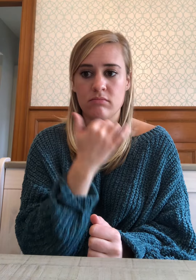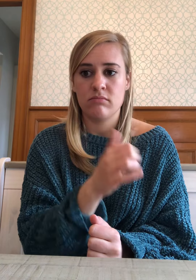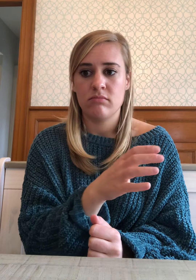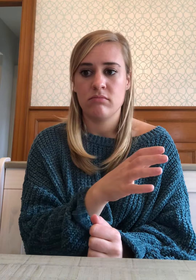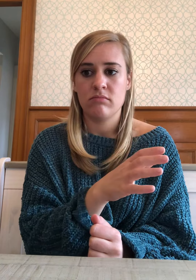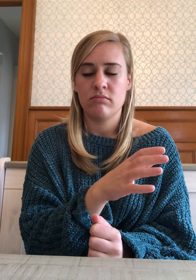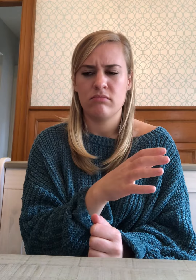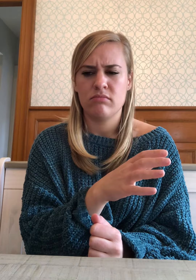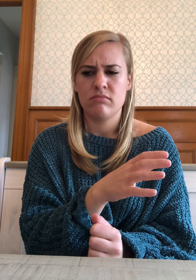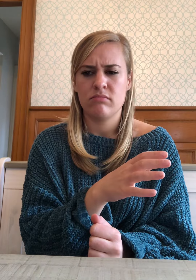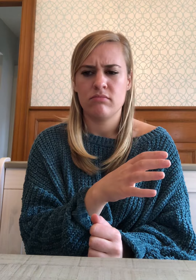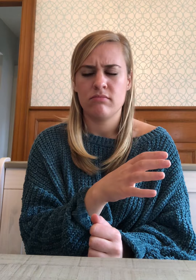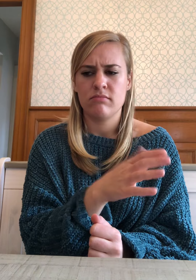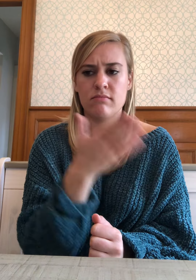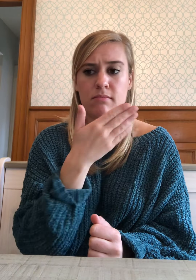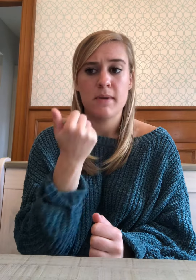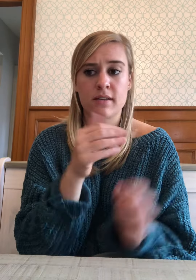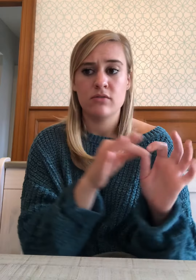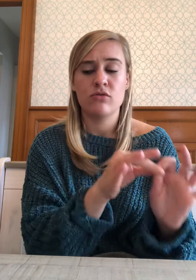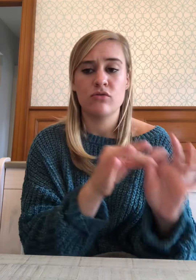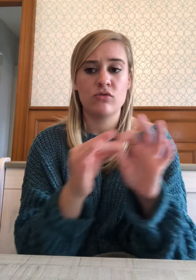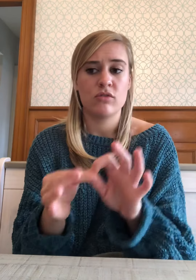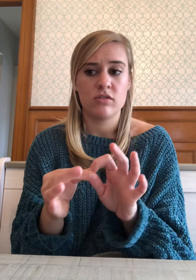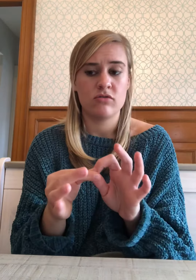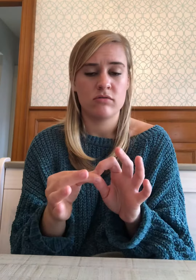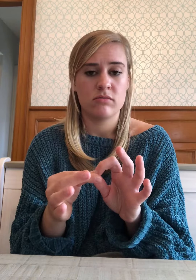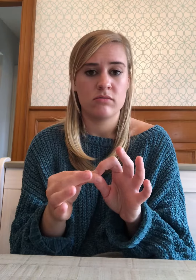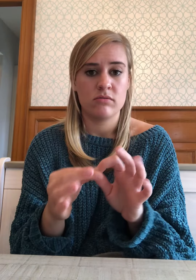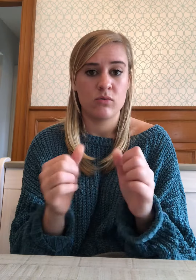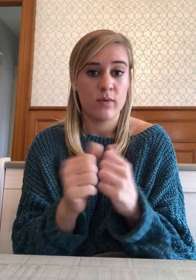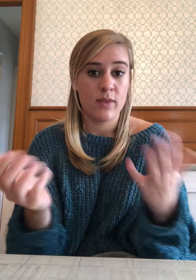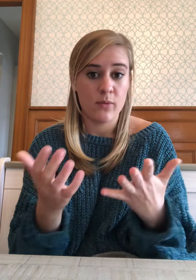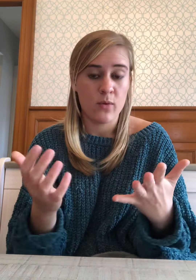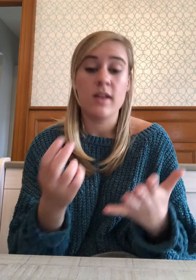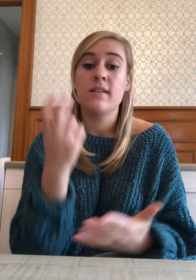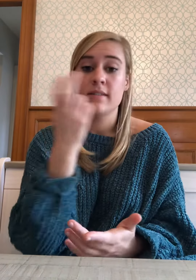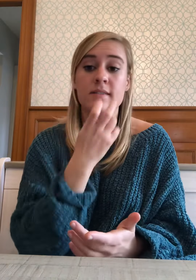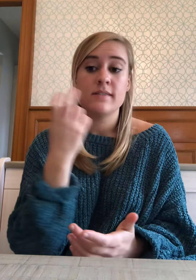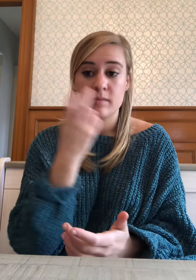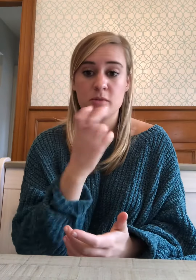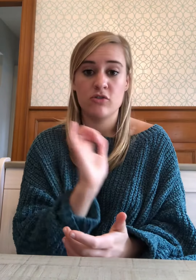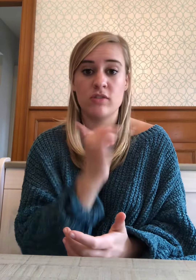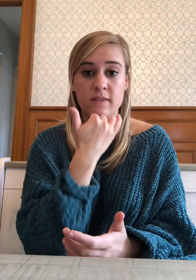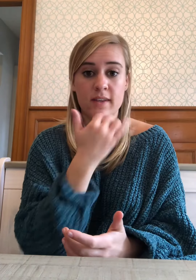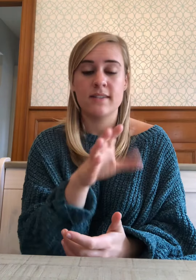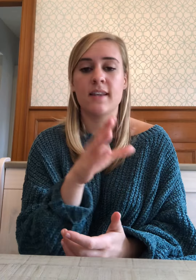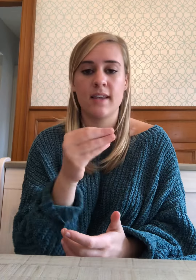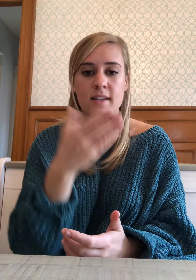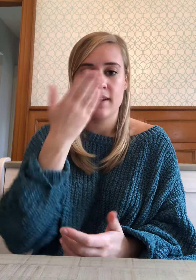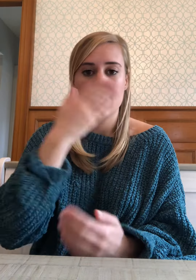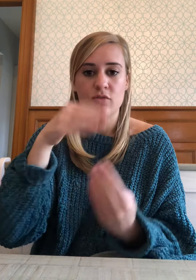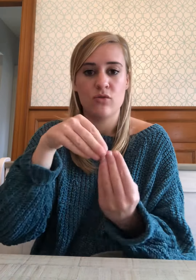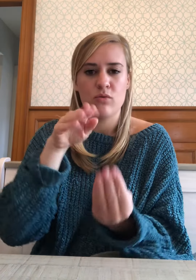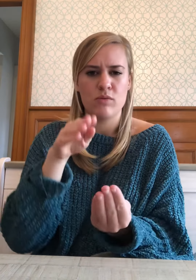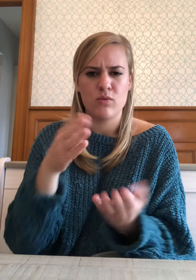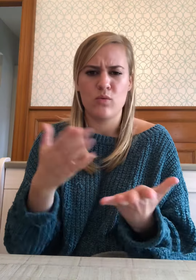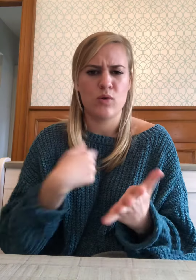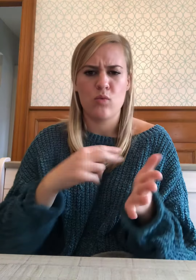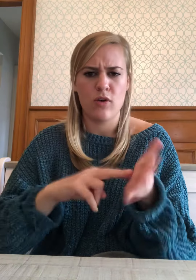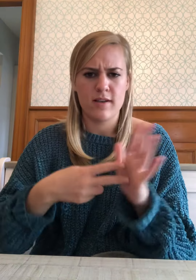best association is with speech defects and anterior open space. What do I mean by that? Once in a